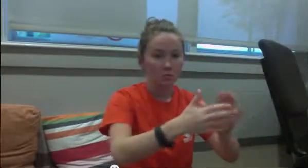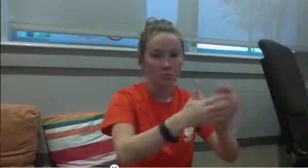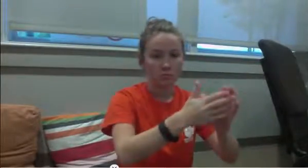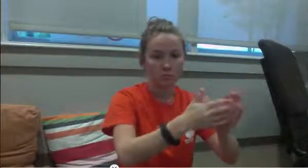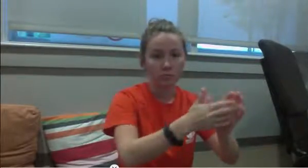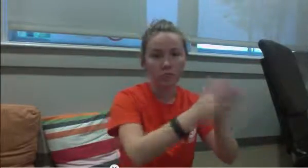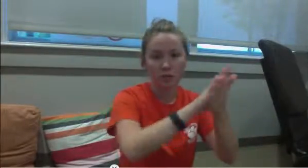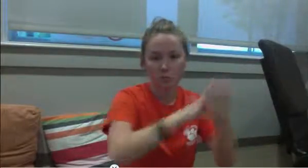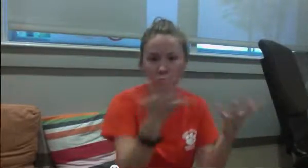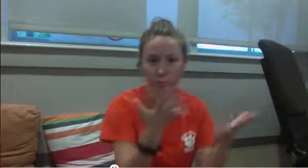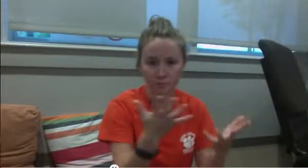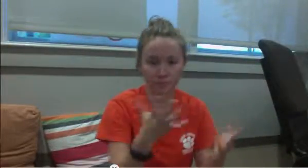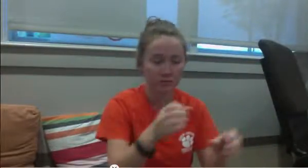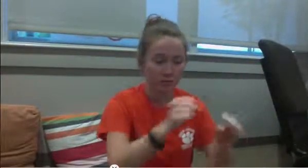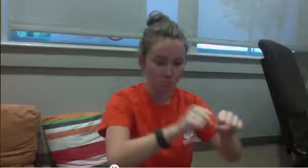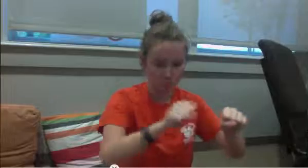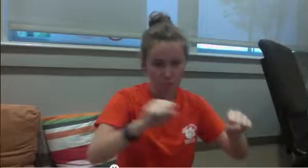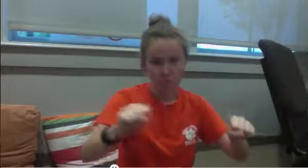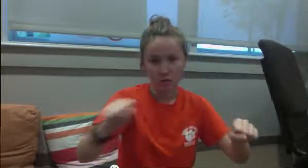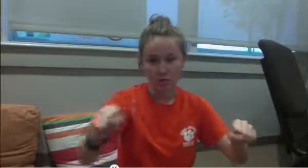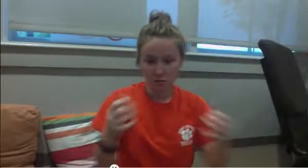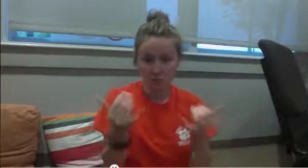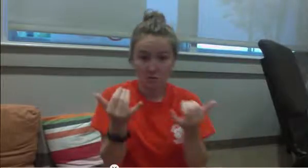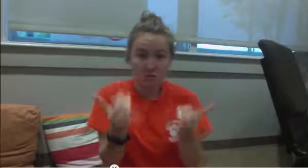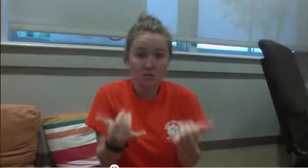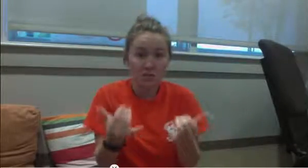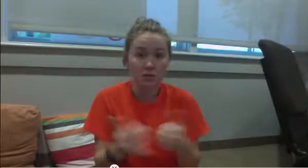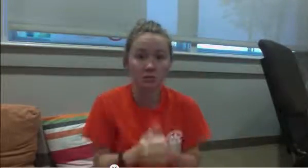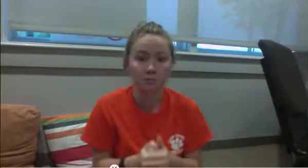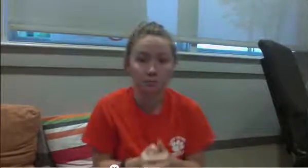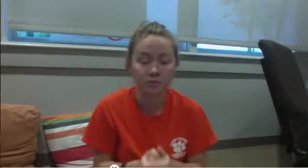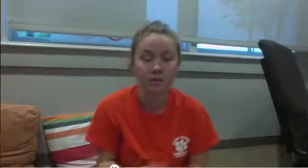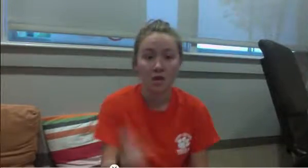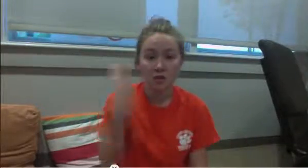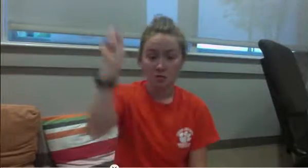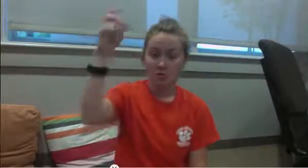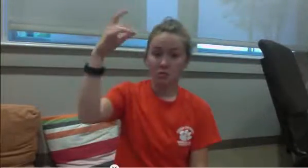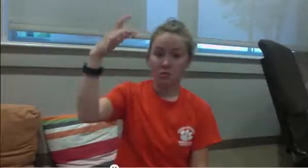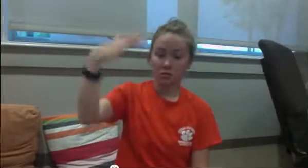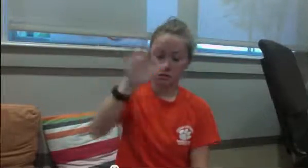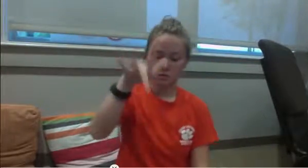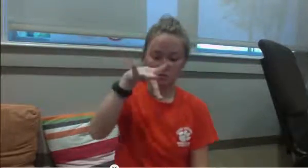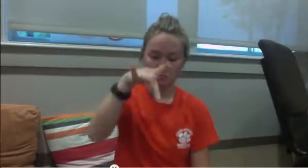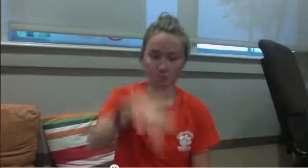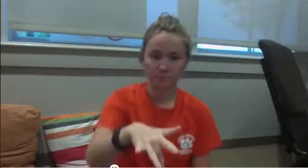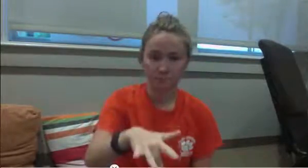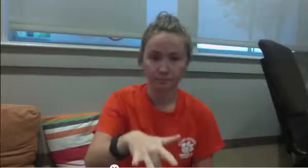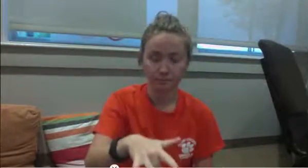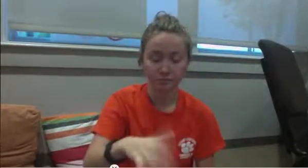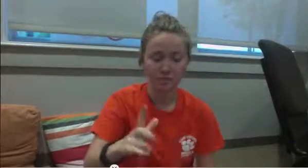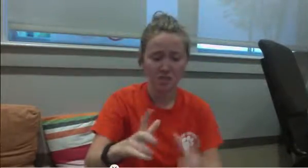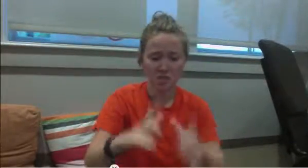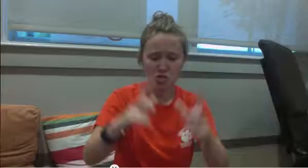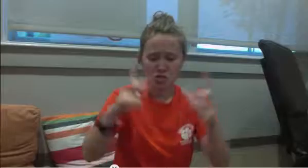form and becomes the planets that are the solar system today. And so the sun is in the